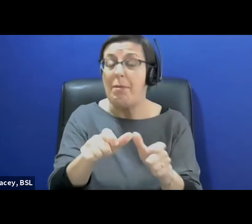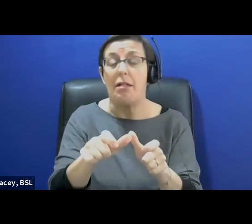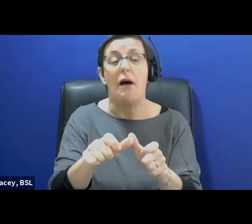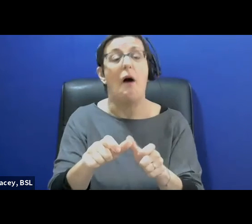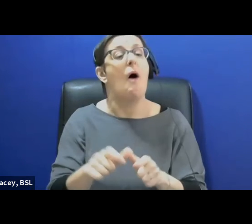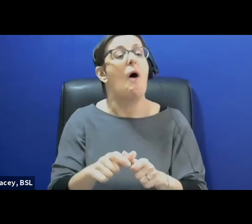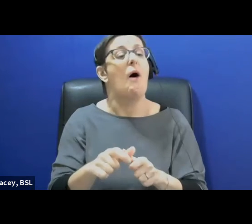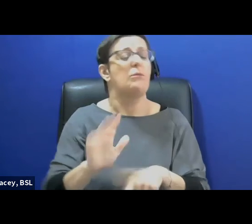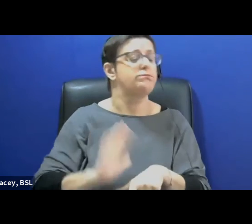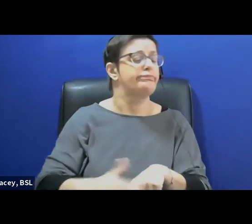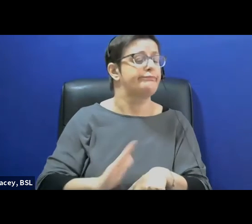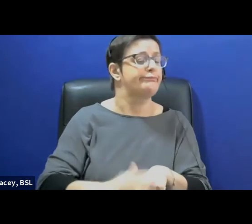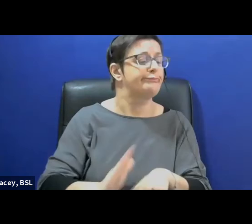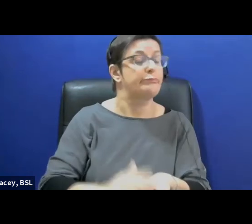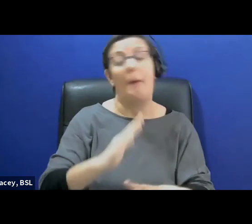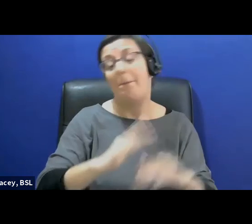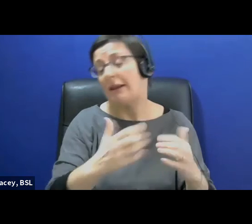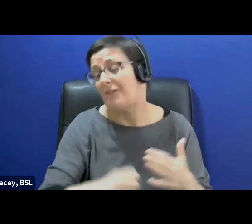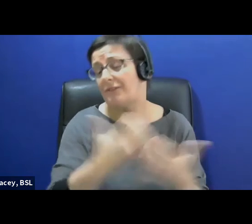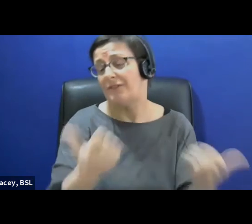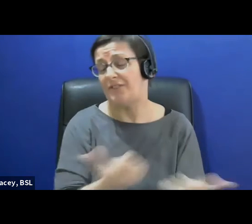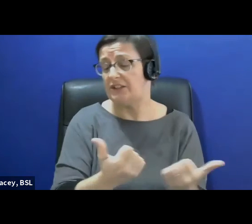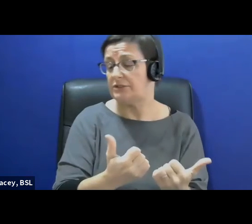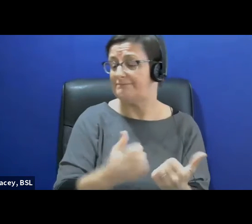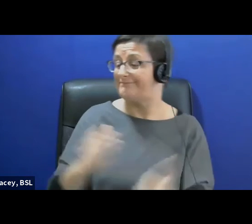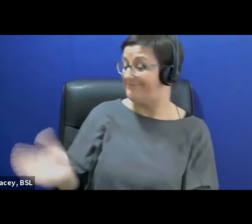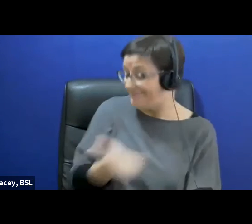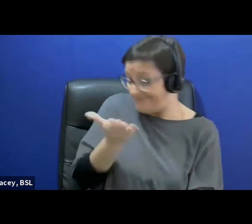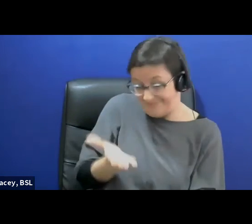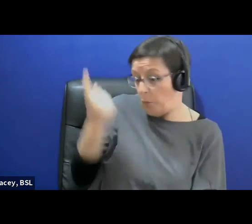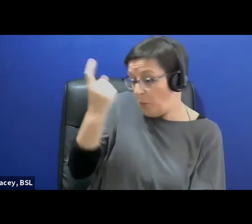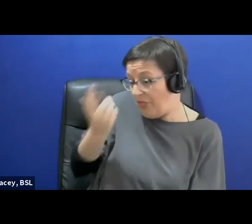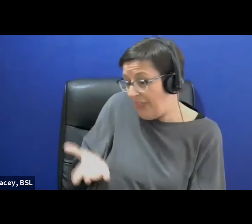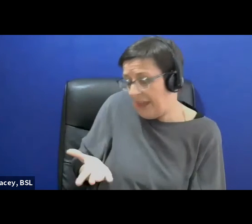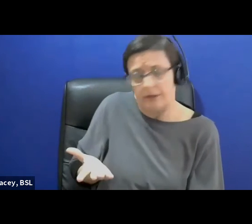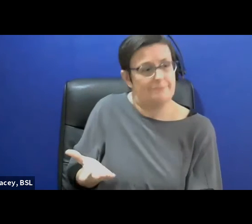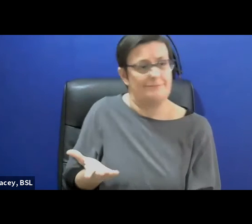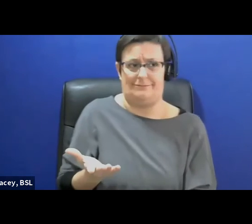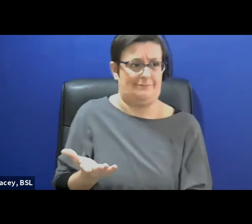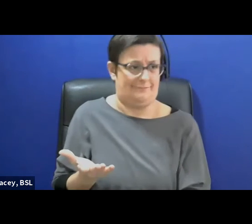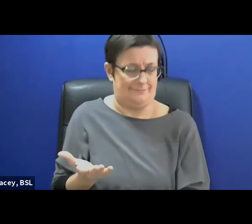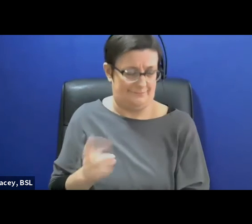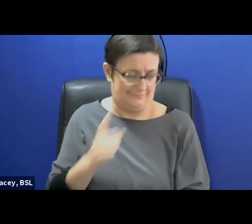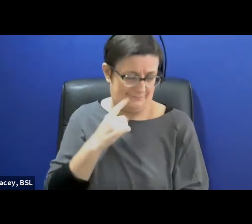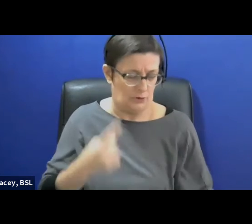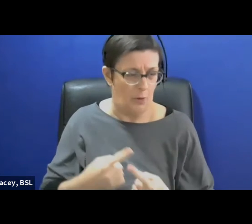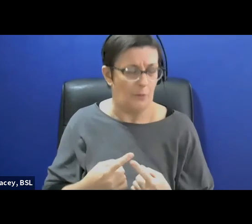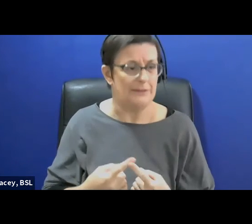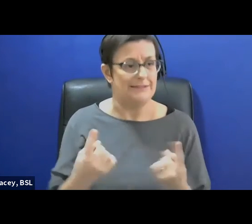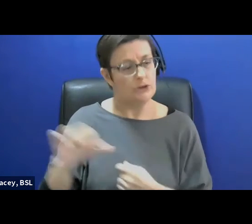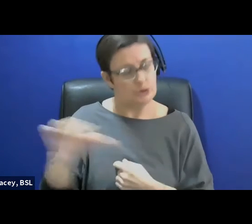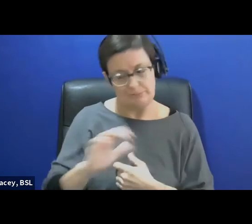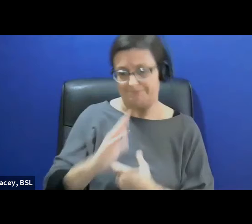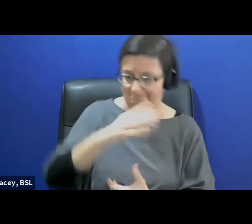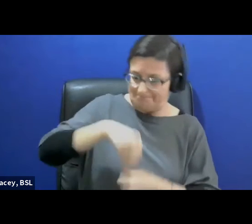once buildings have been developed. So not getting that diverse input from the off, and actually some of the challenges around that have